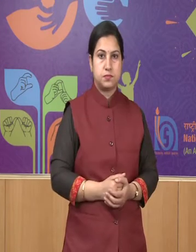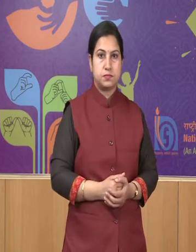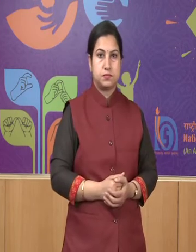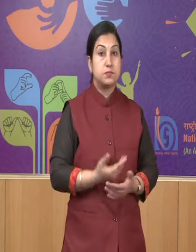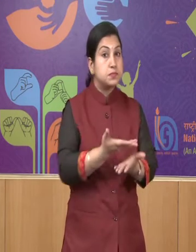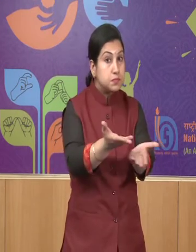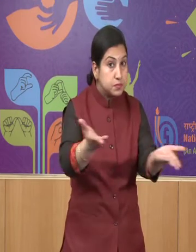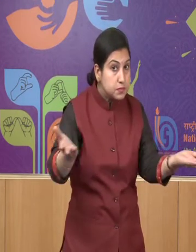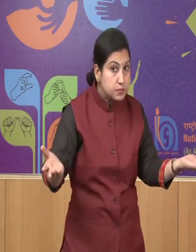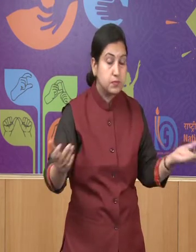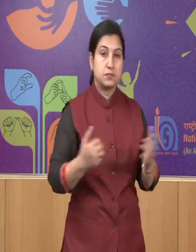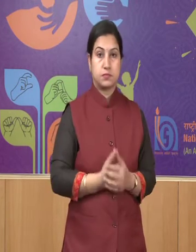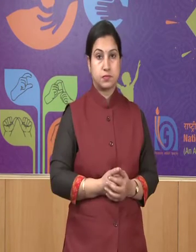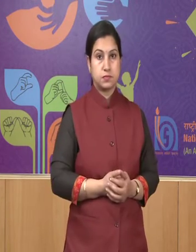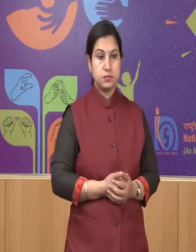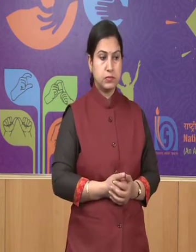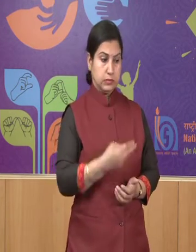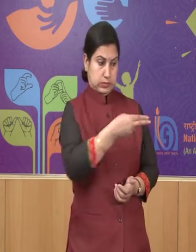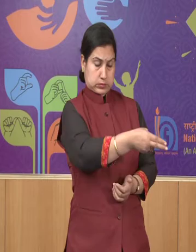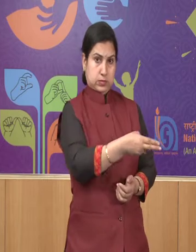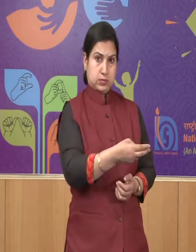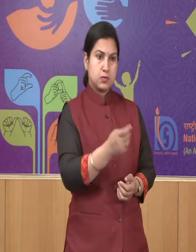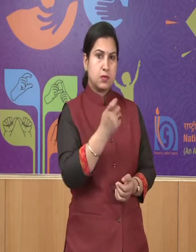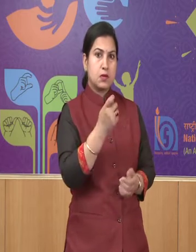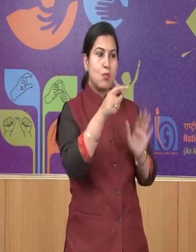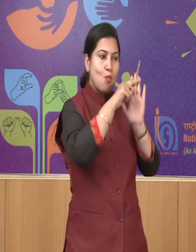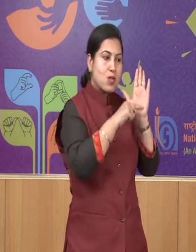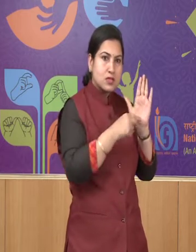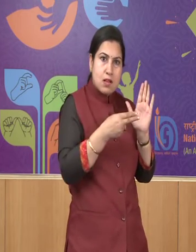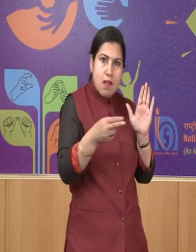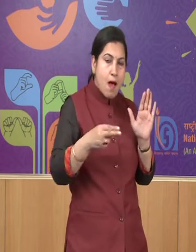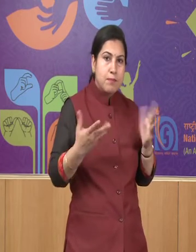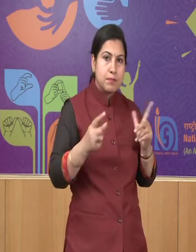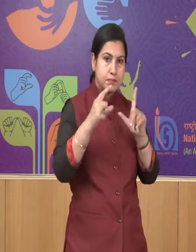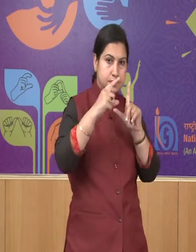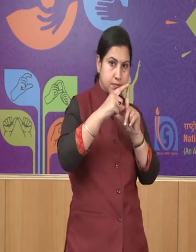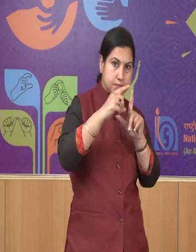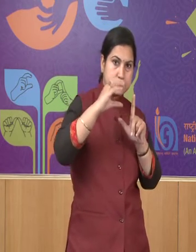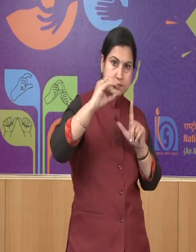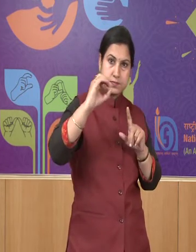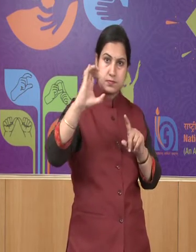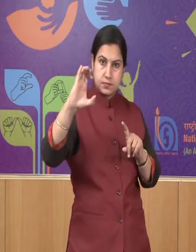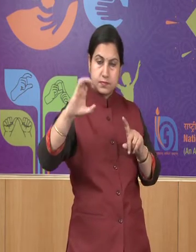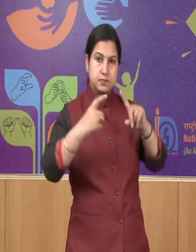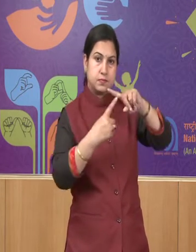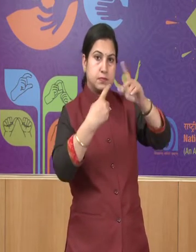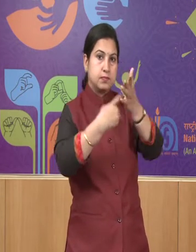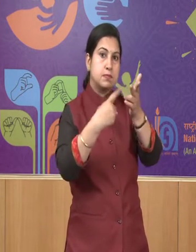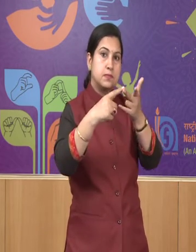Dear learners, doctrine of lapse was the policy by which the British